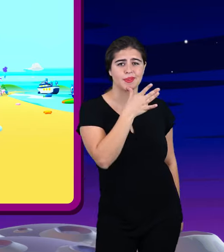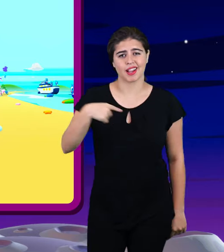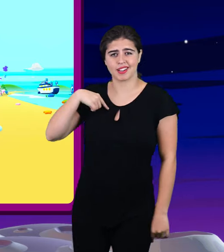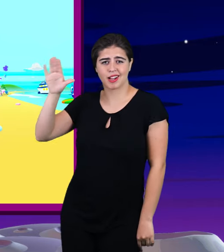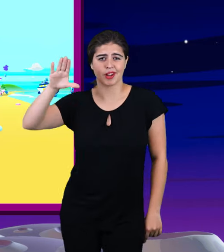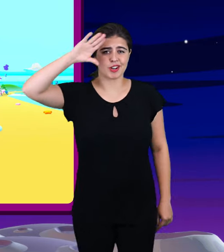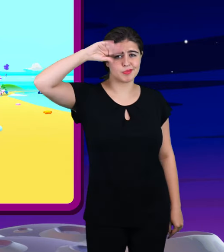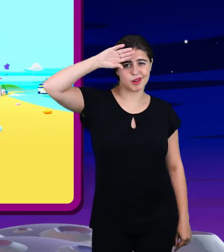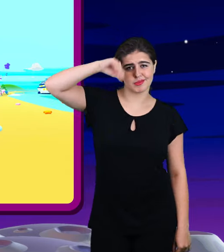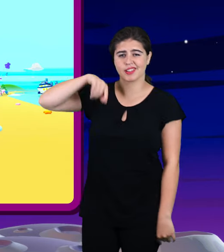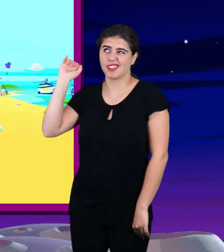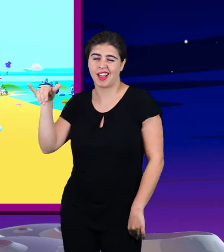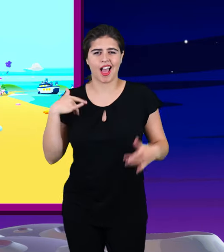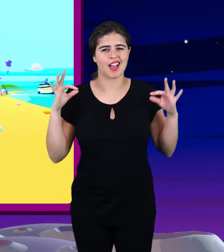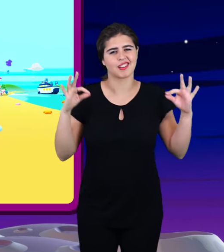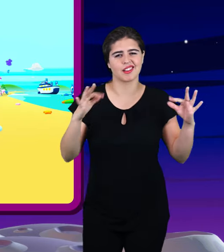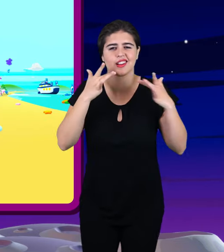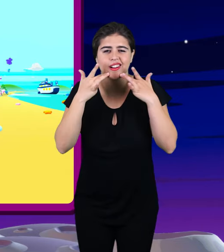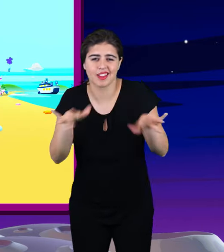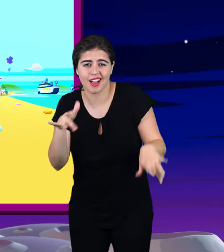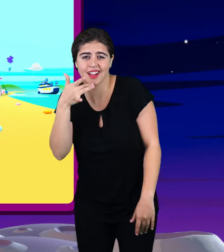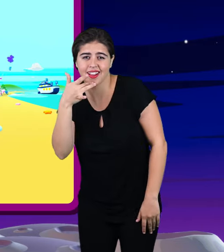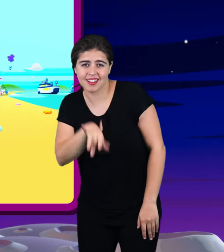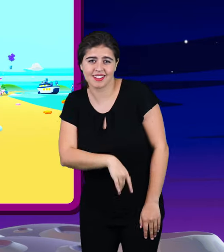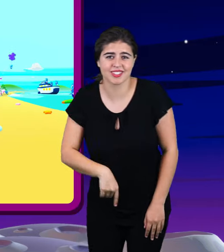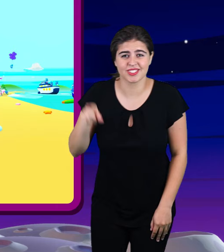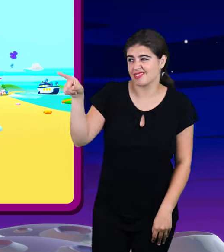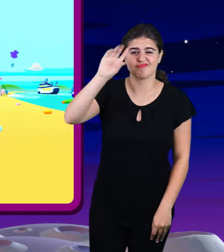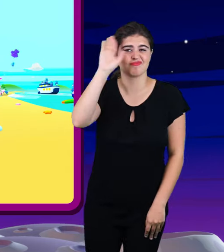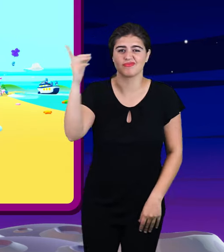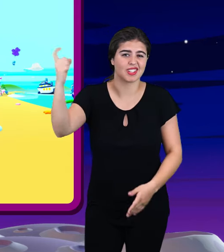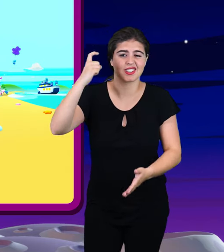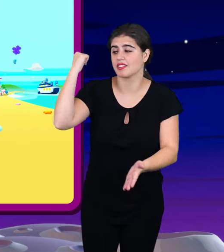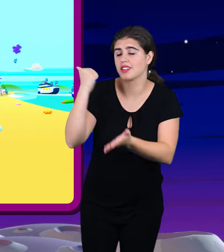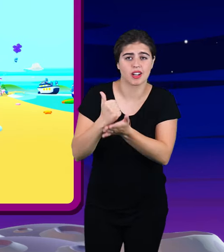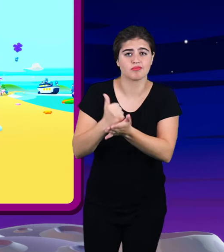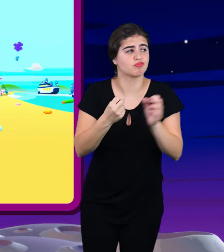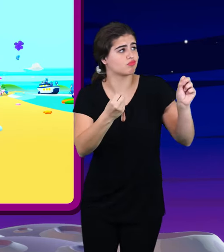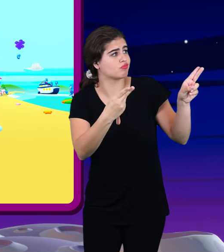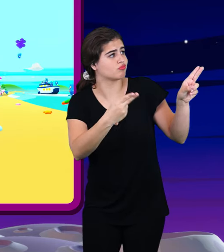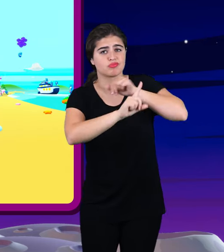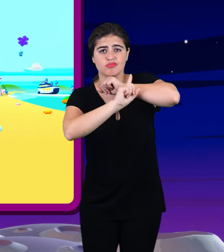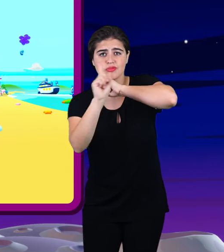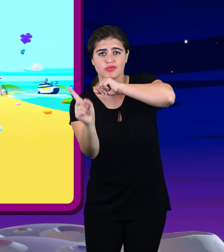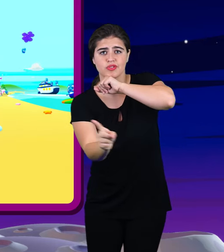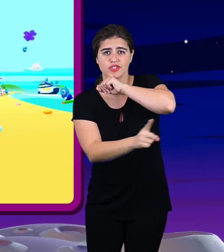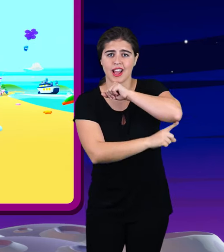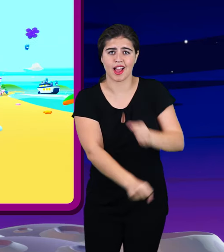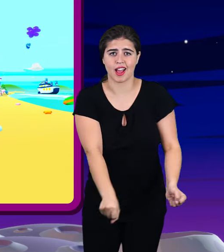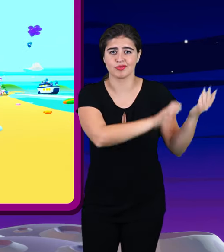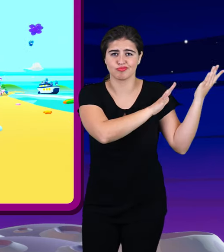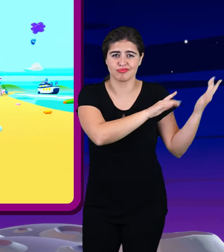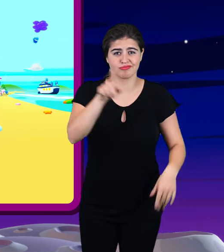She is my mommy and I am her baby, that's what I call luck. She never has to ask for my help to throw